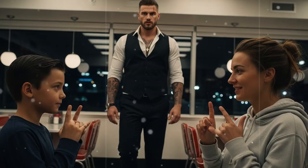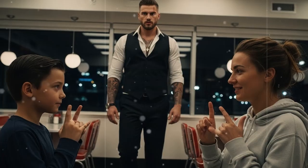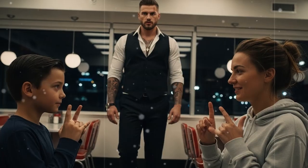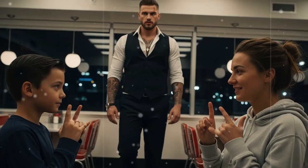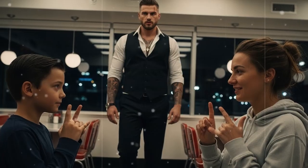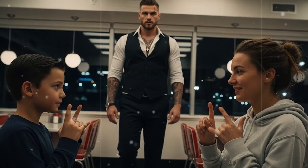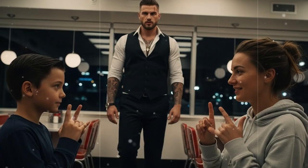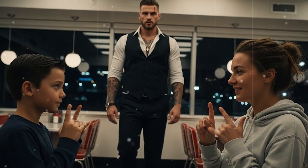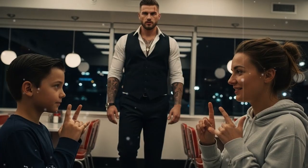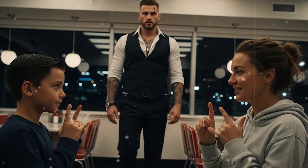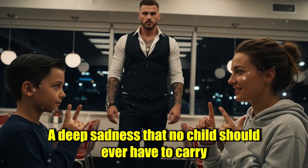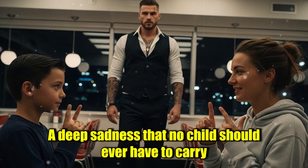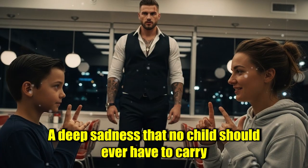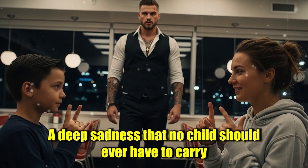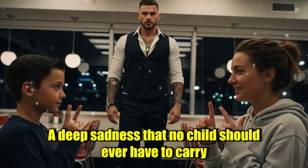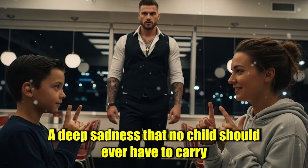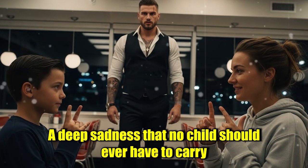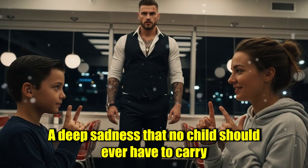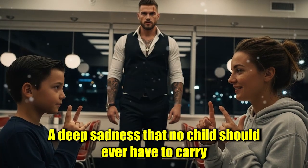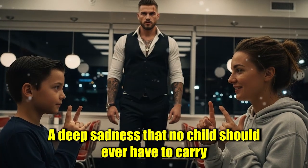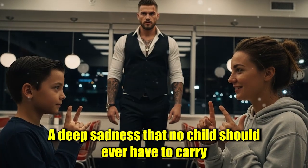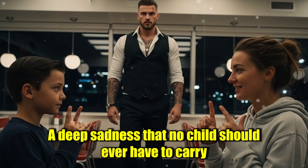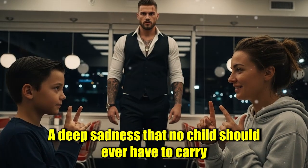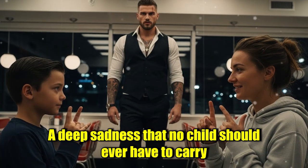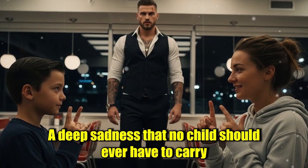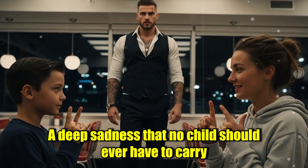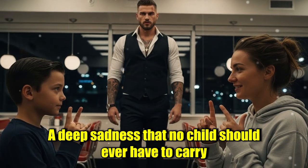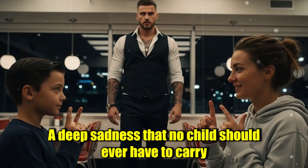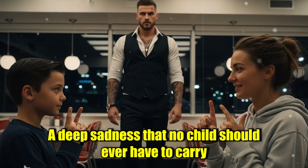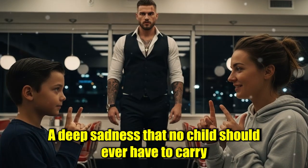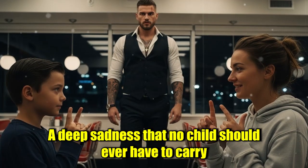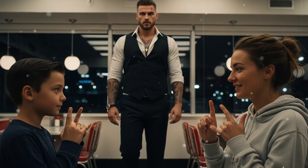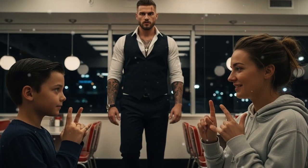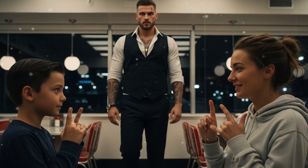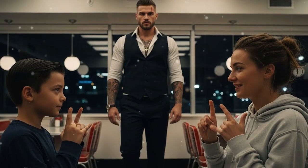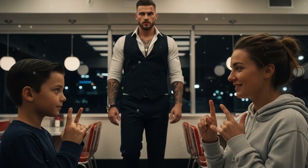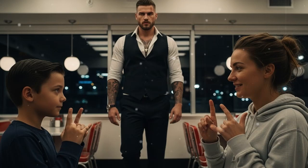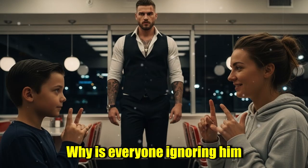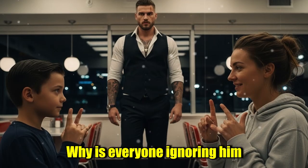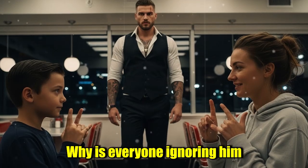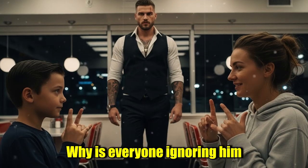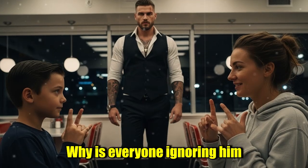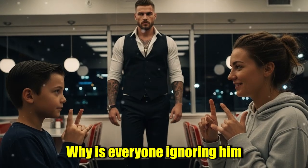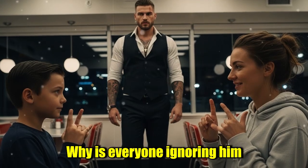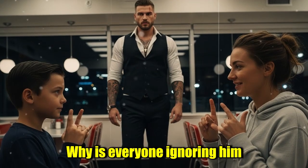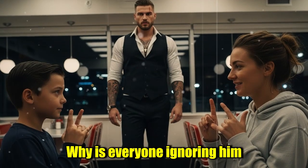there was something in his eyes, a deep sadness that no child should ever have to carry. Why is everyone ignoring